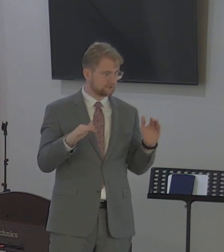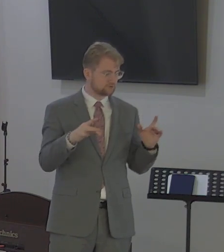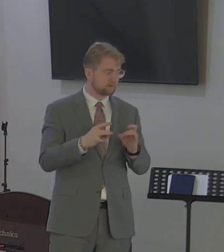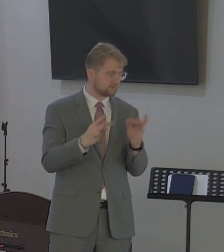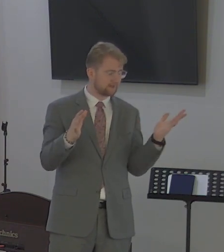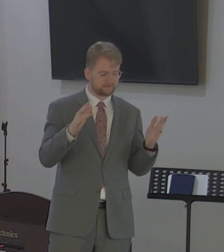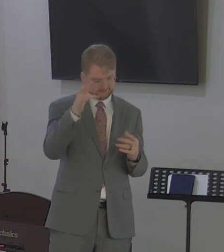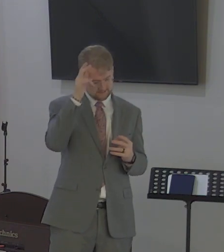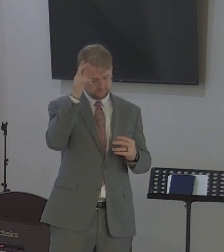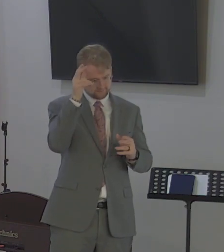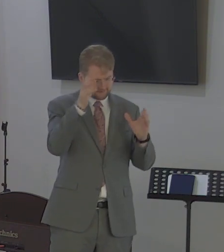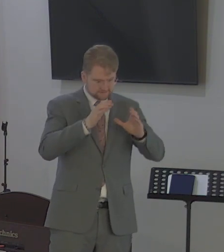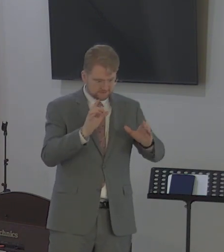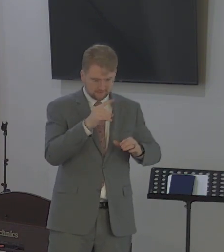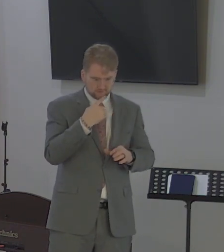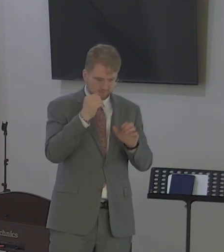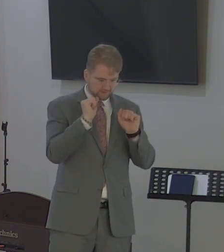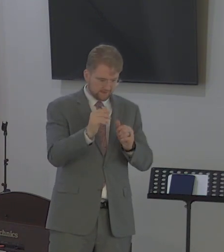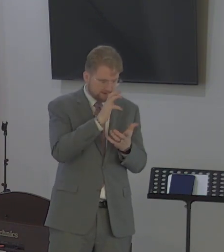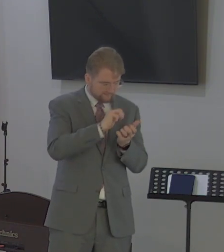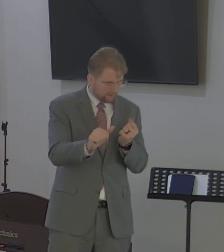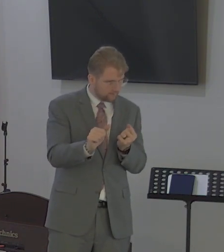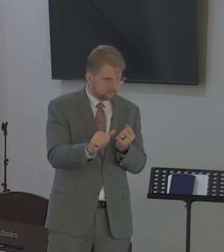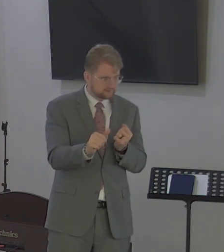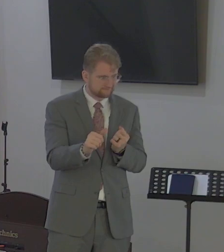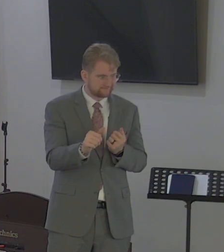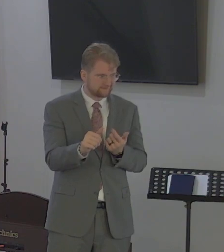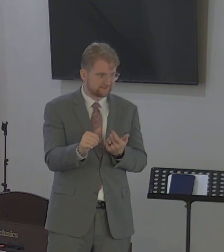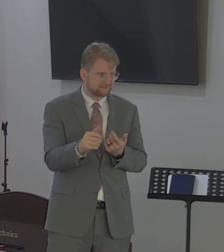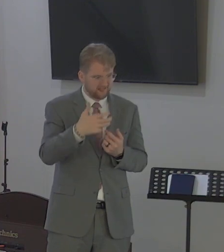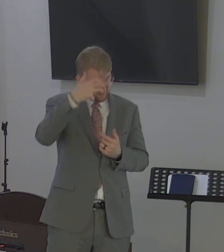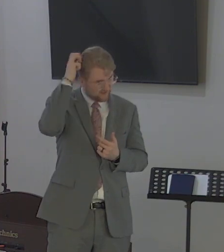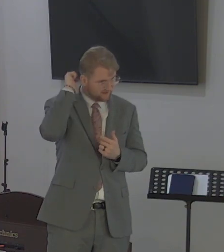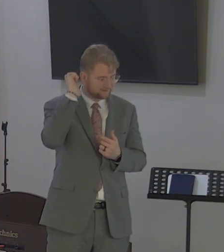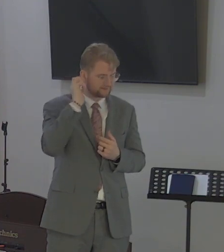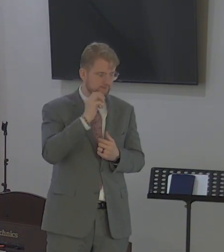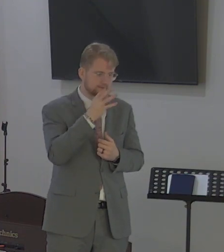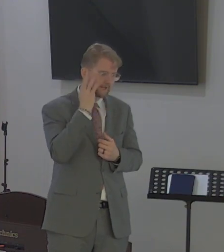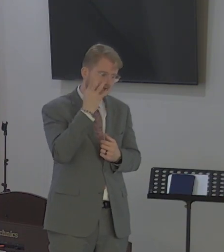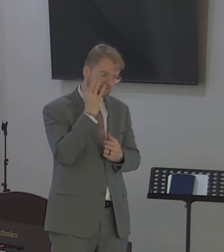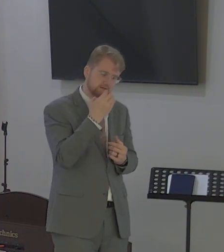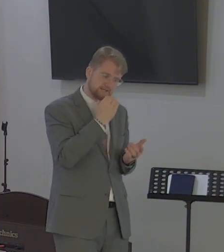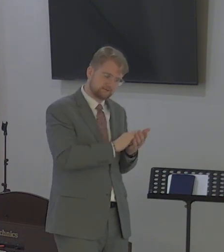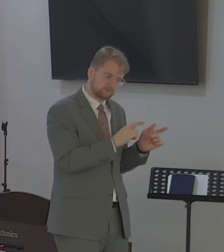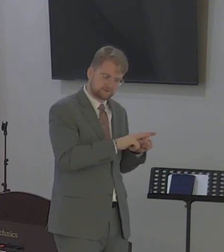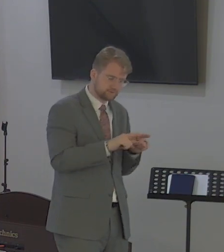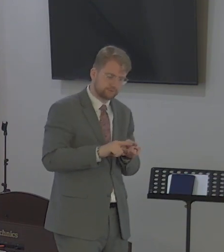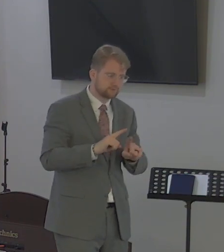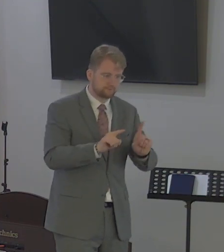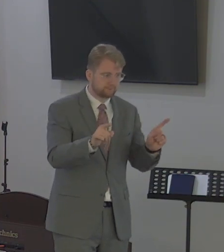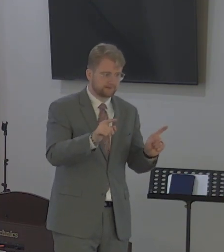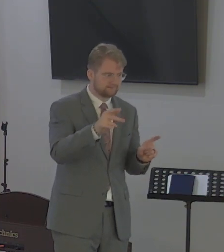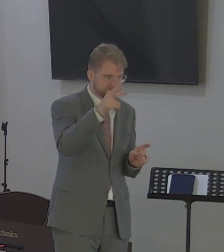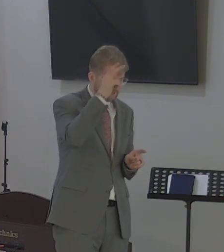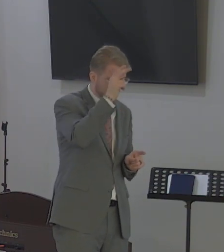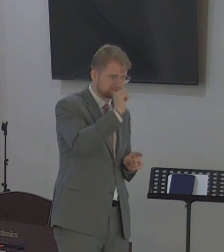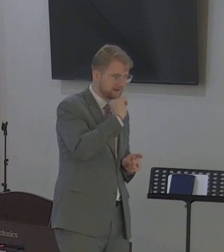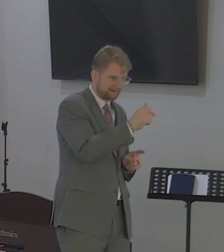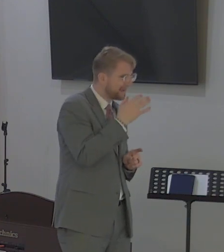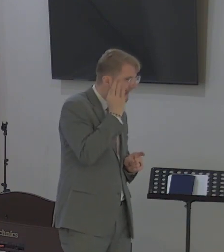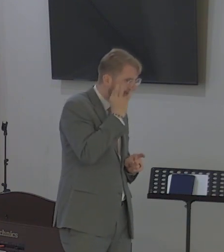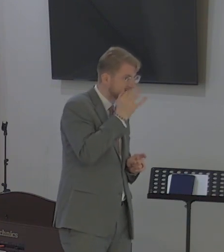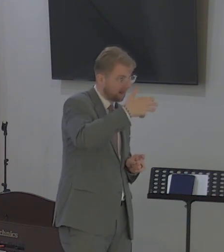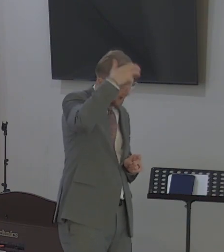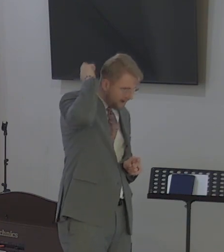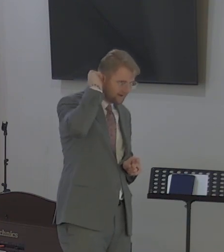may devour. He's a stinking lion. He's not no cat. Cats are evil too, but he's not no cat. He's a lion seeking how he